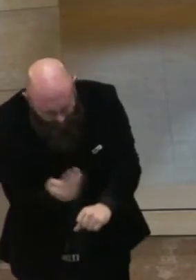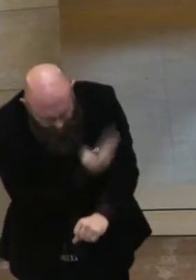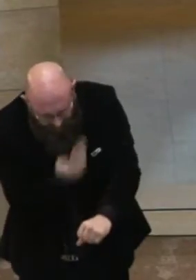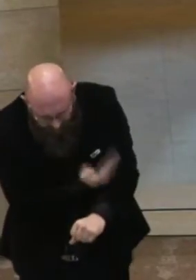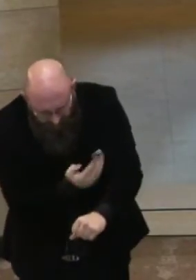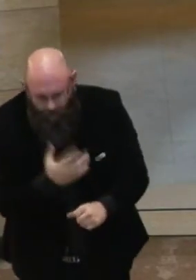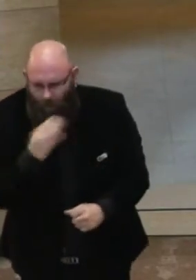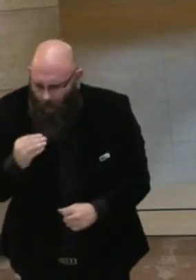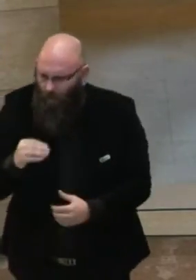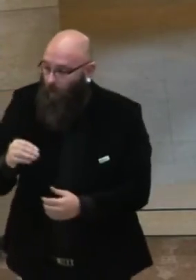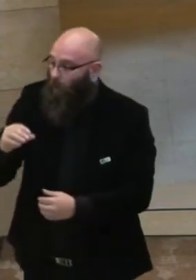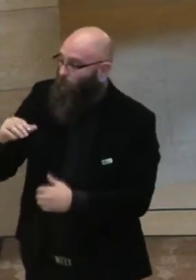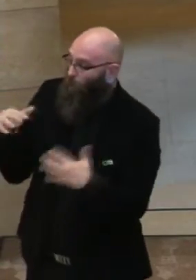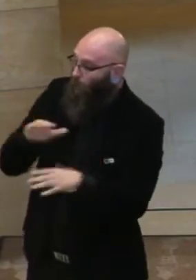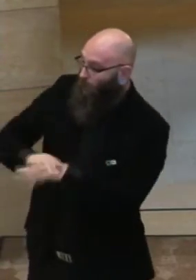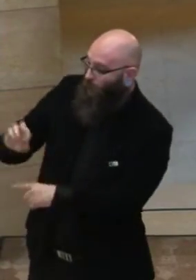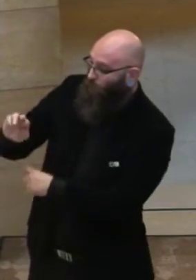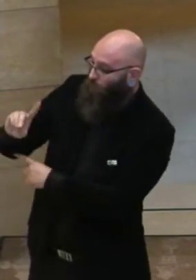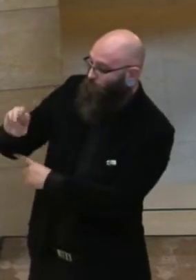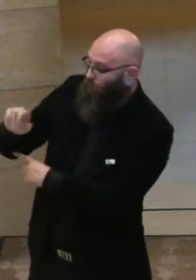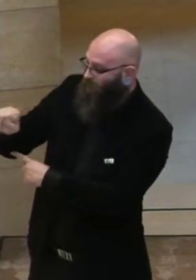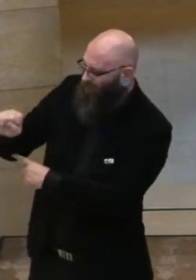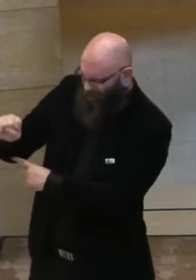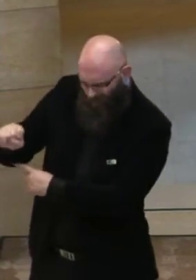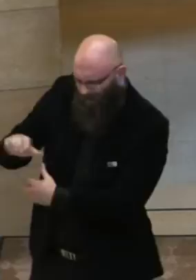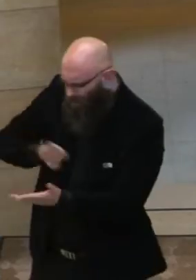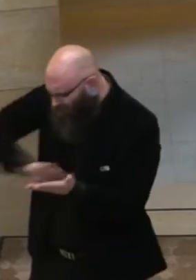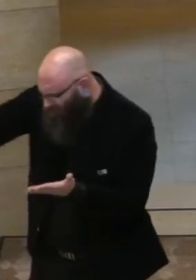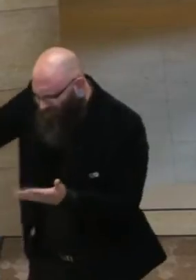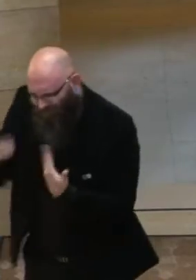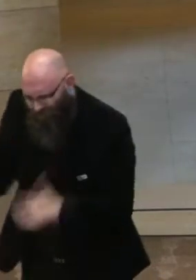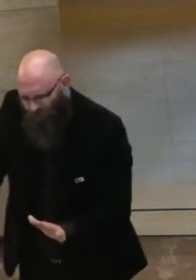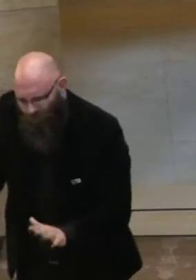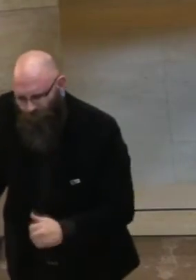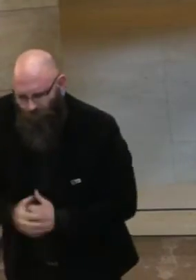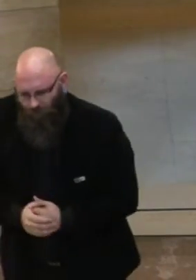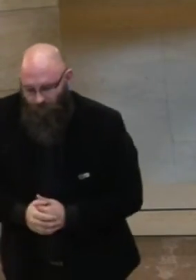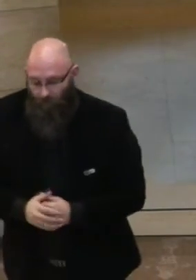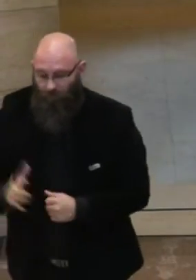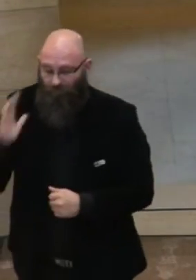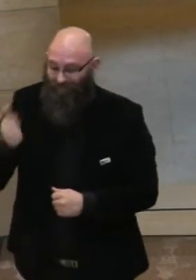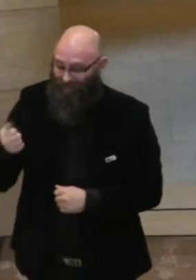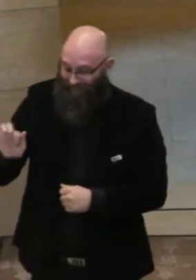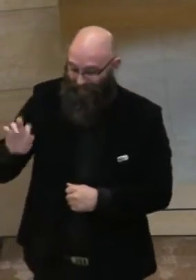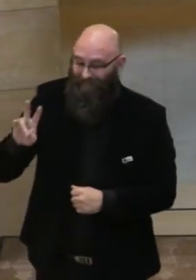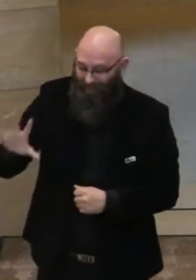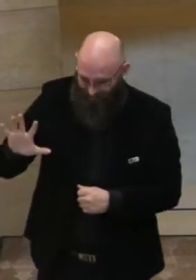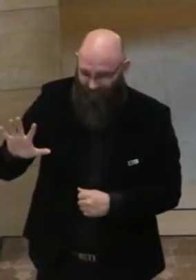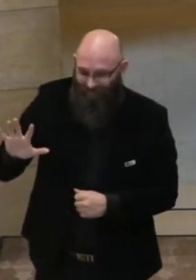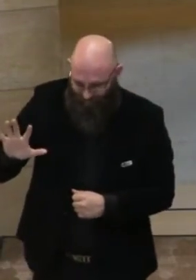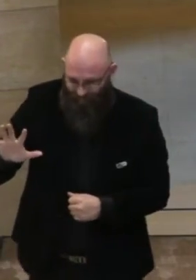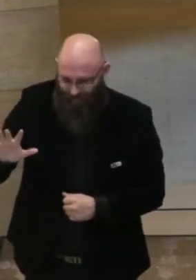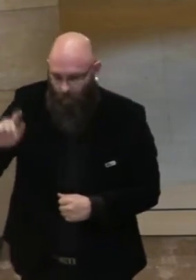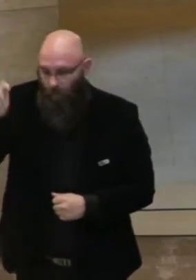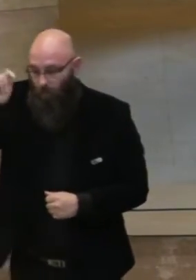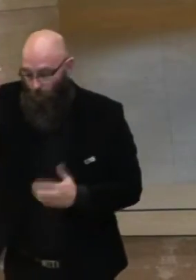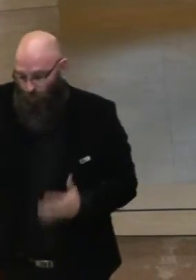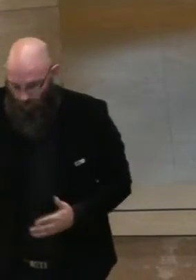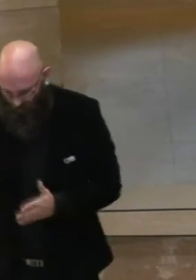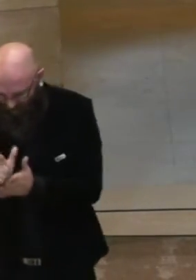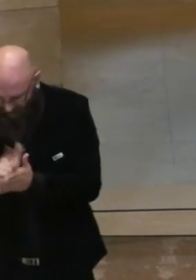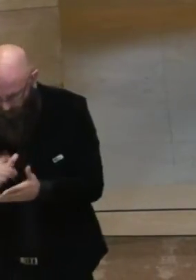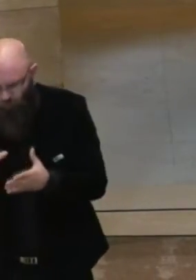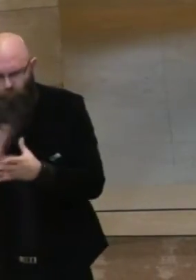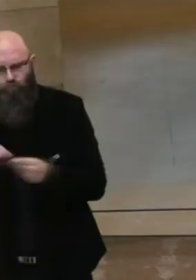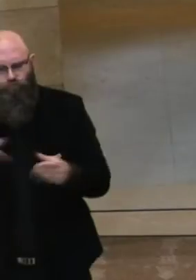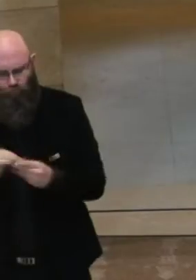on drugs. In 1875, legal theorist Lysander Spooner, he said, well, vices are